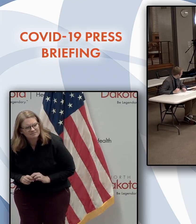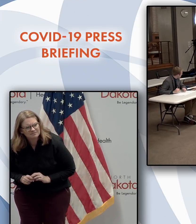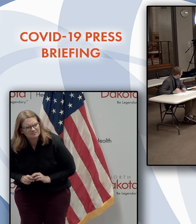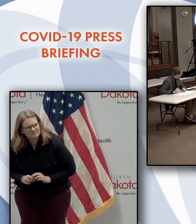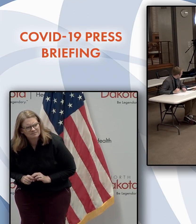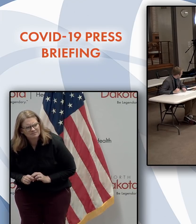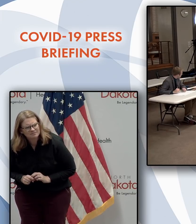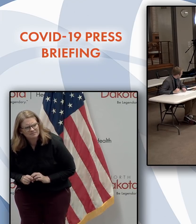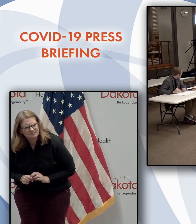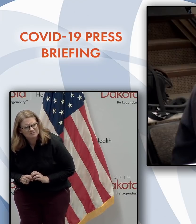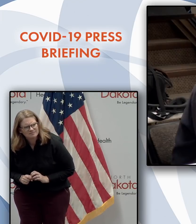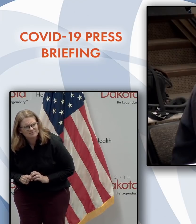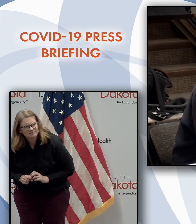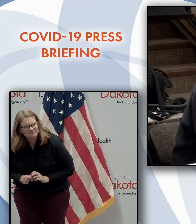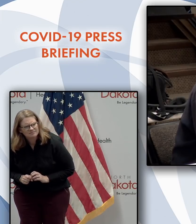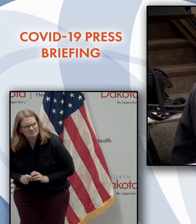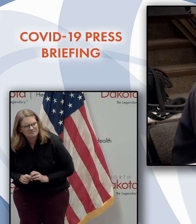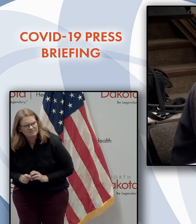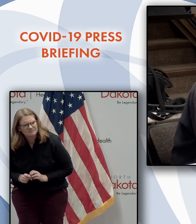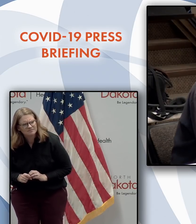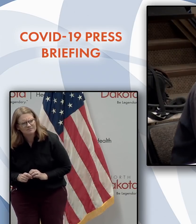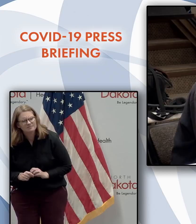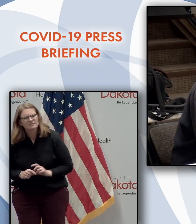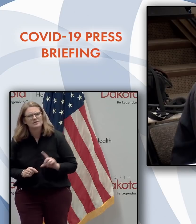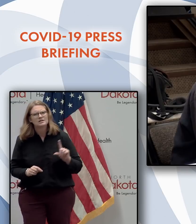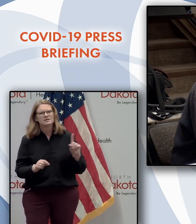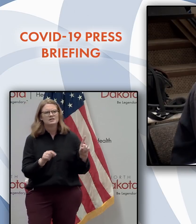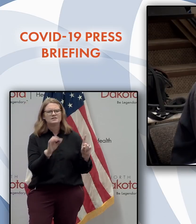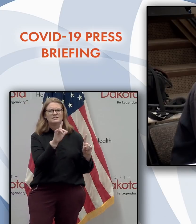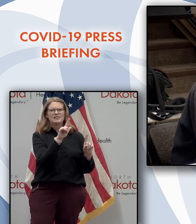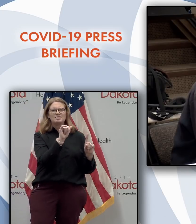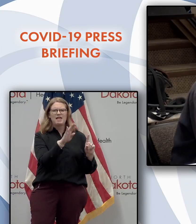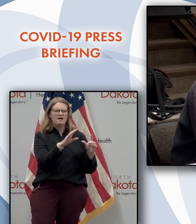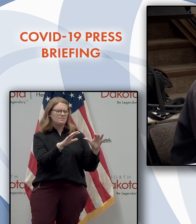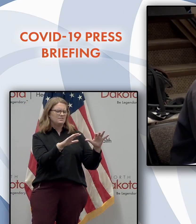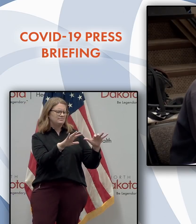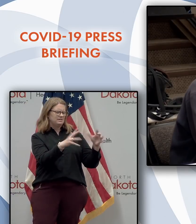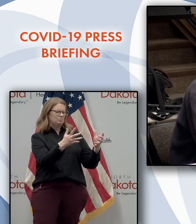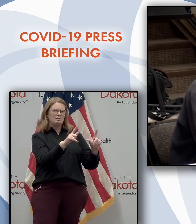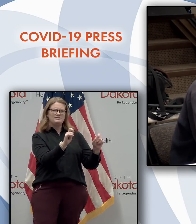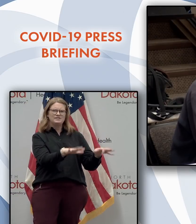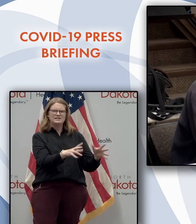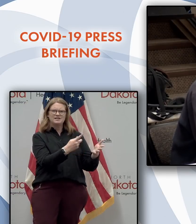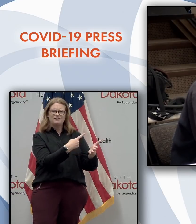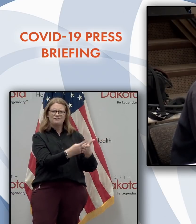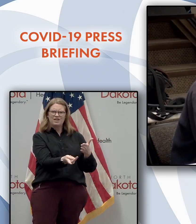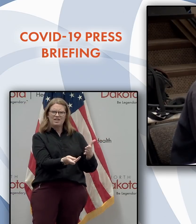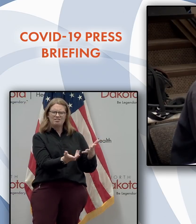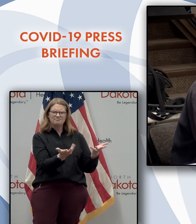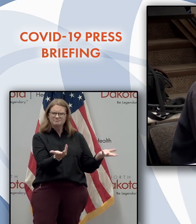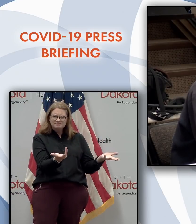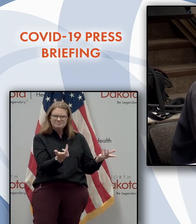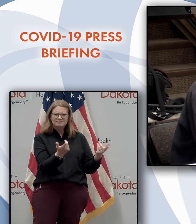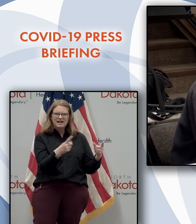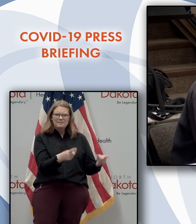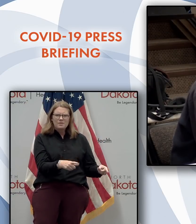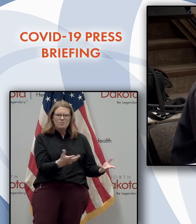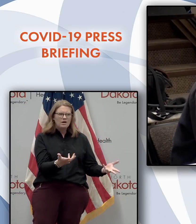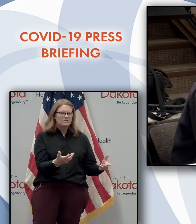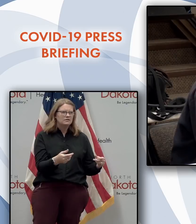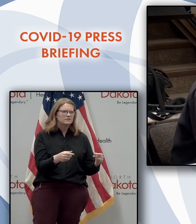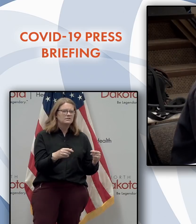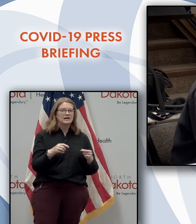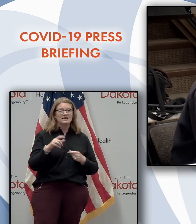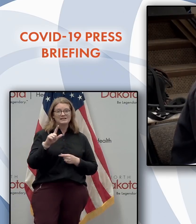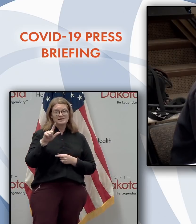a problem with the batch. What happened? Did they have an equipment failure? And then my follow-up to that is the lab keeping